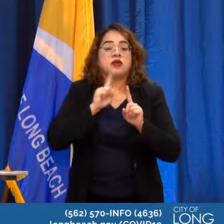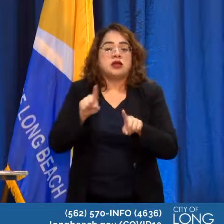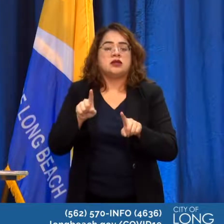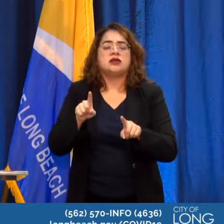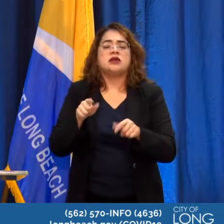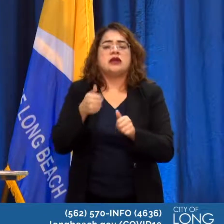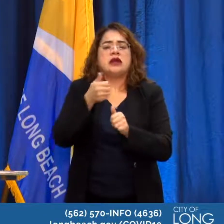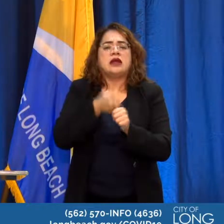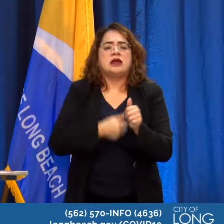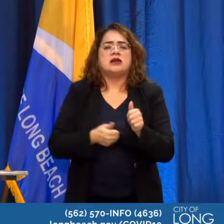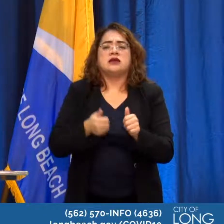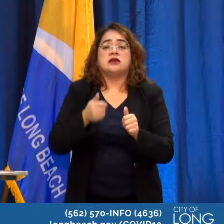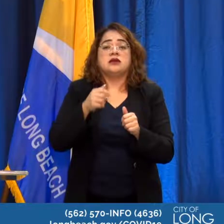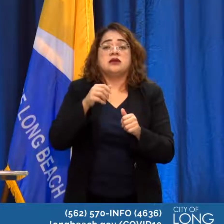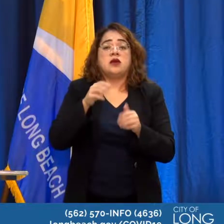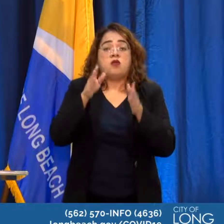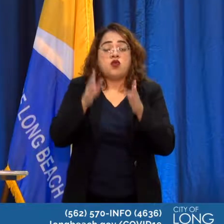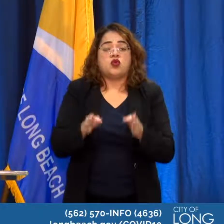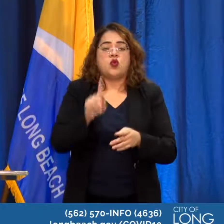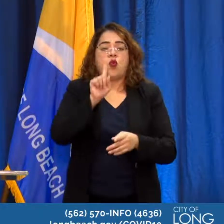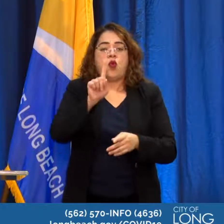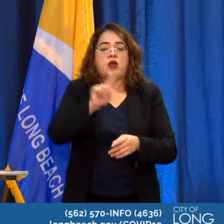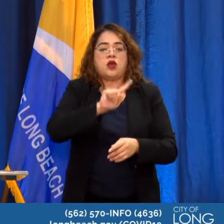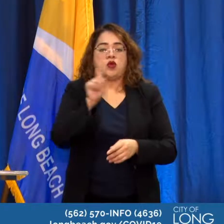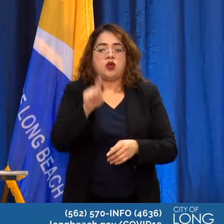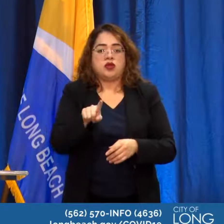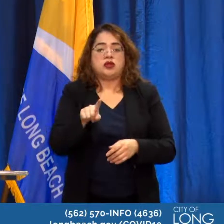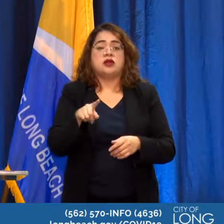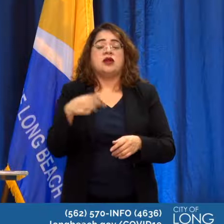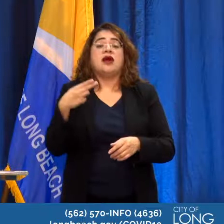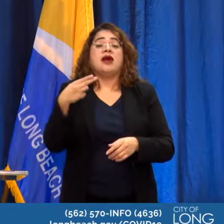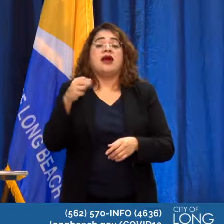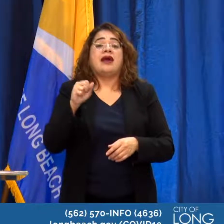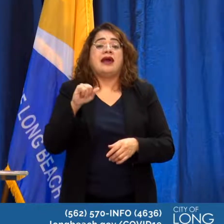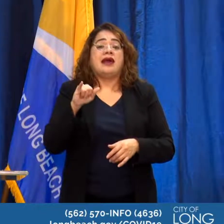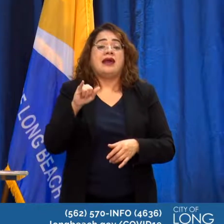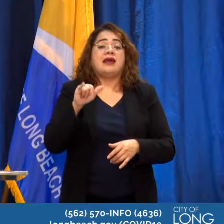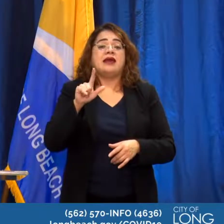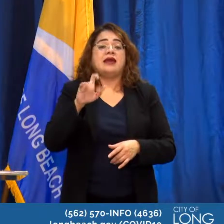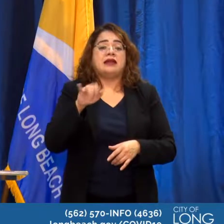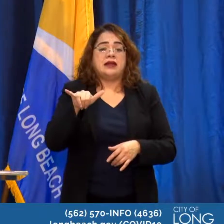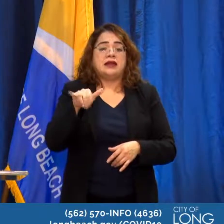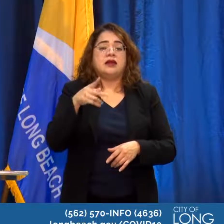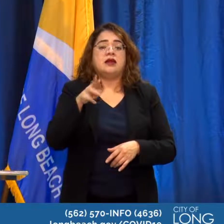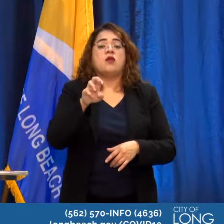Beach Joint Information Center. First question comes from Haley at the Press Telegram. Go ahead, Haley.